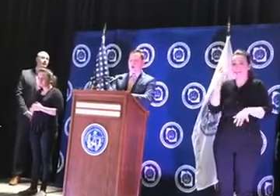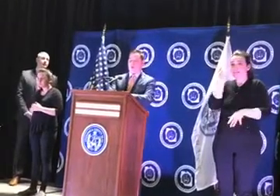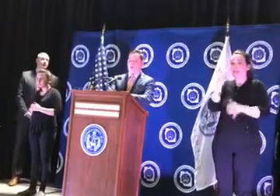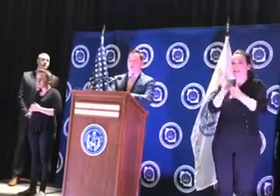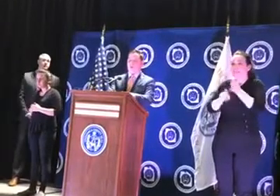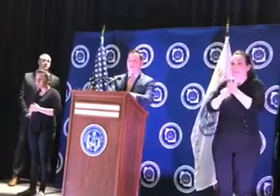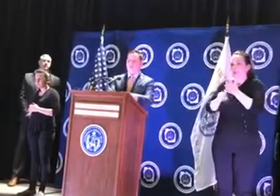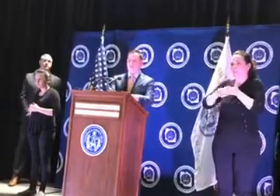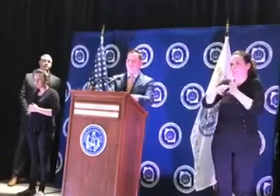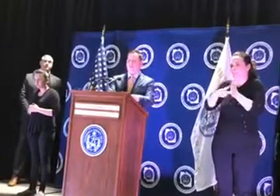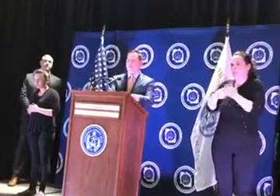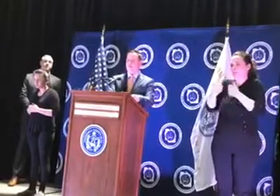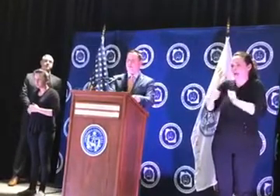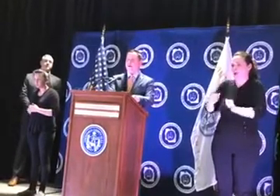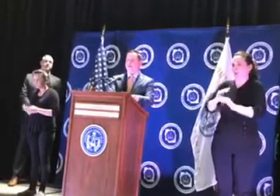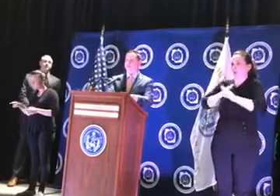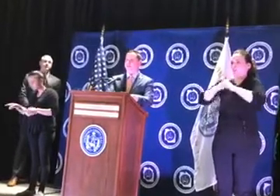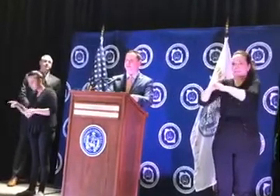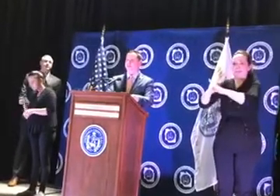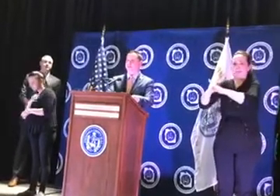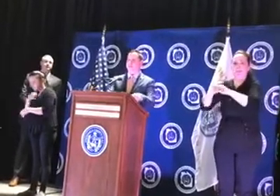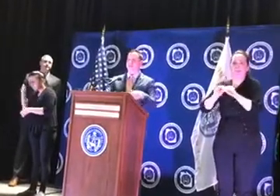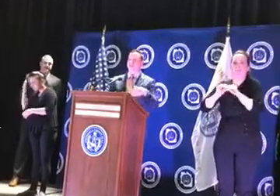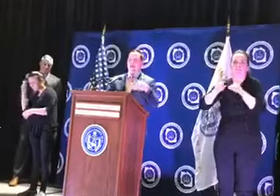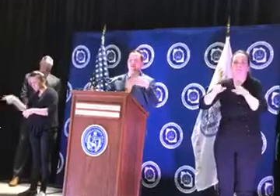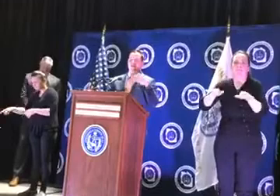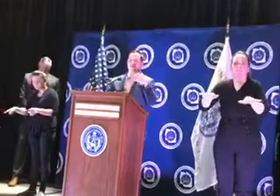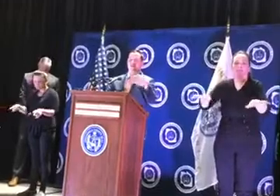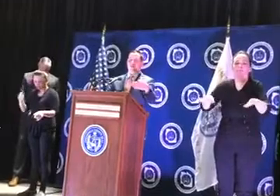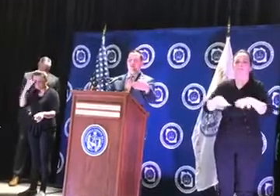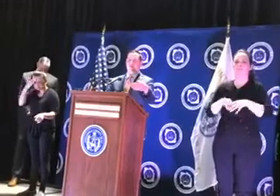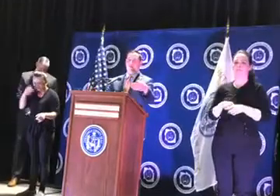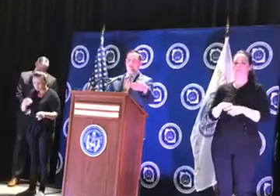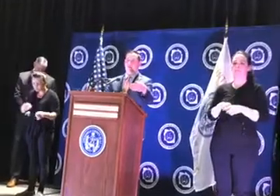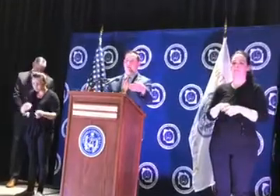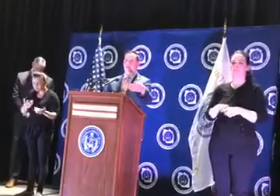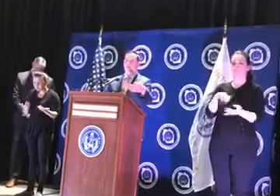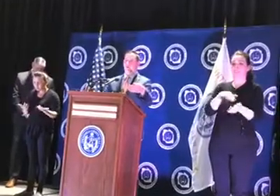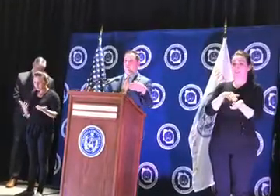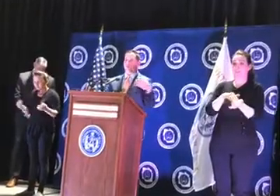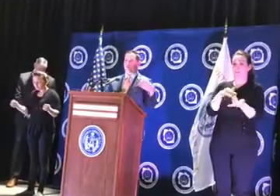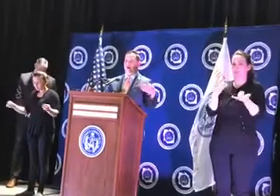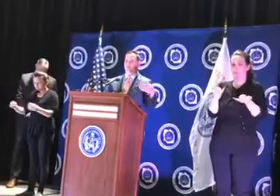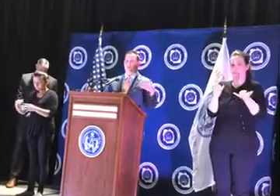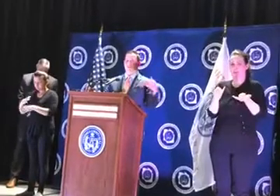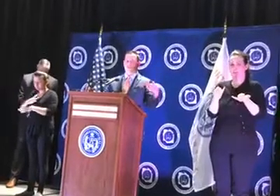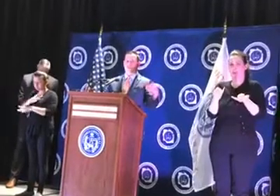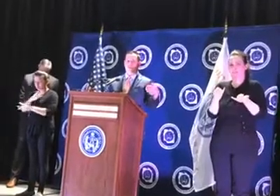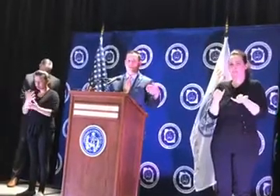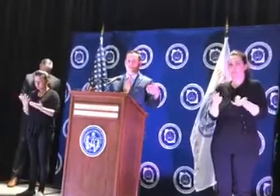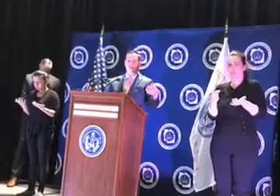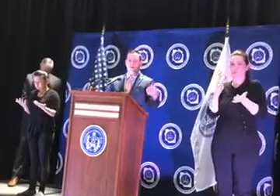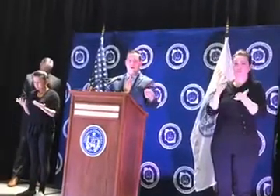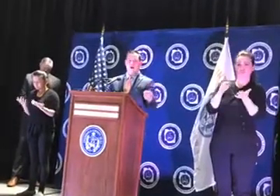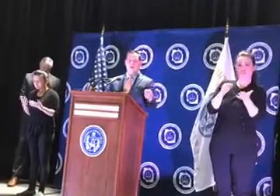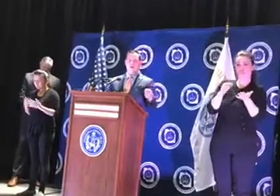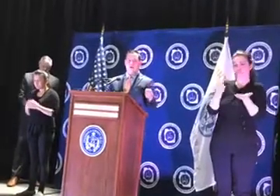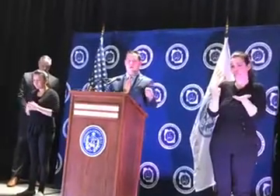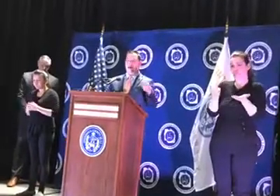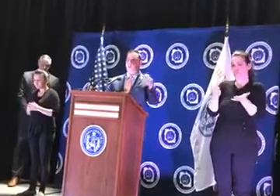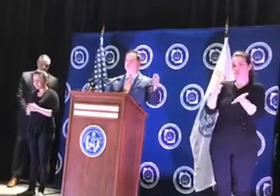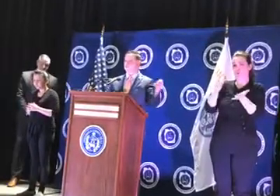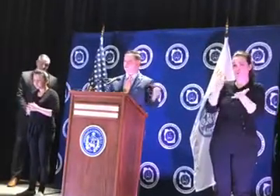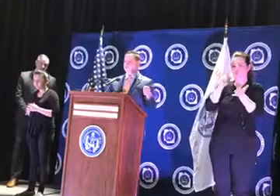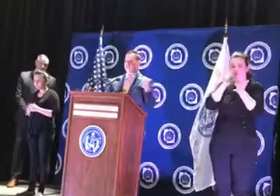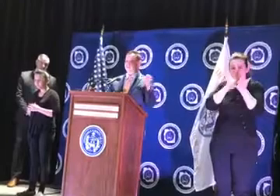correlations are between the existing positive cases, not someone who is a family member or a spouse or a significant other.